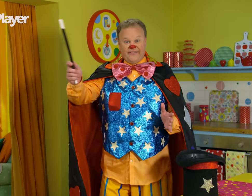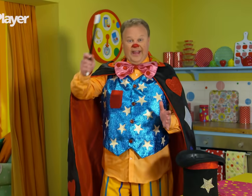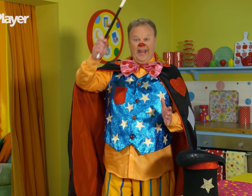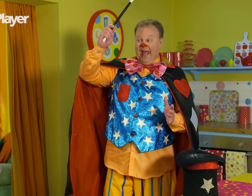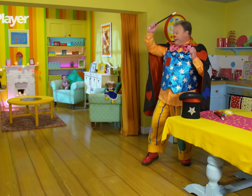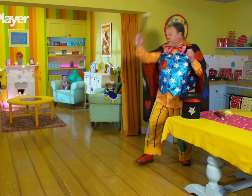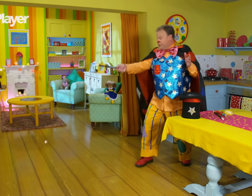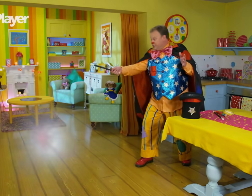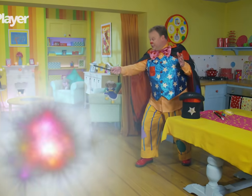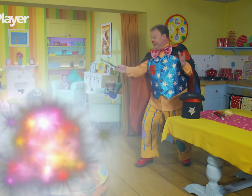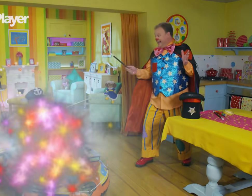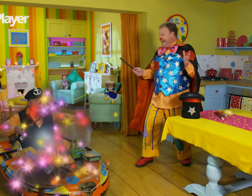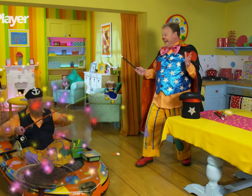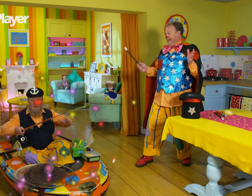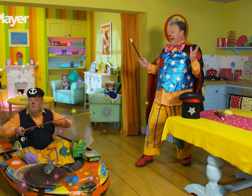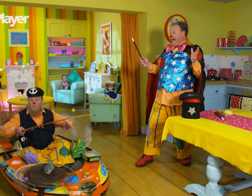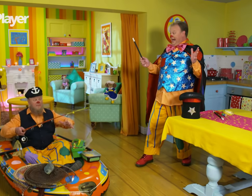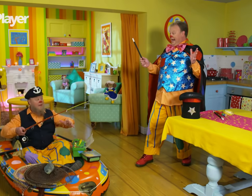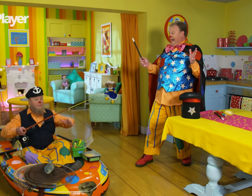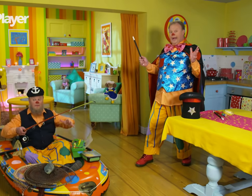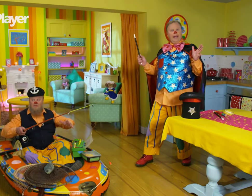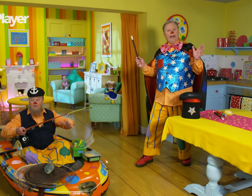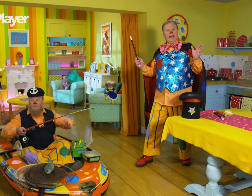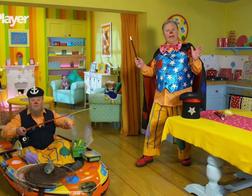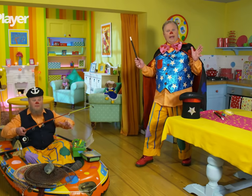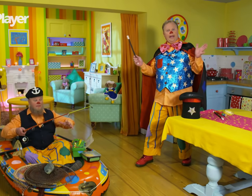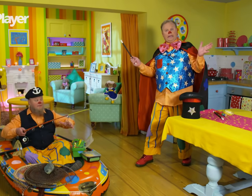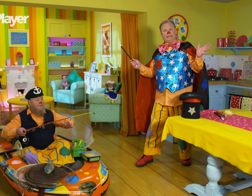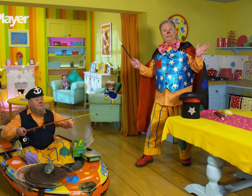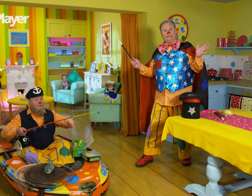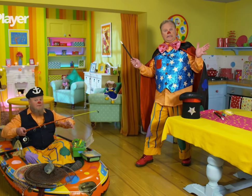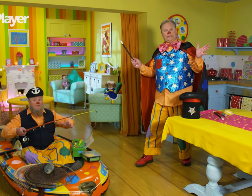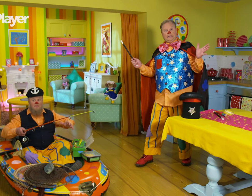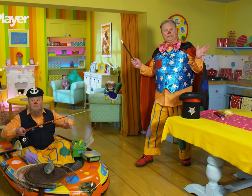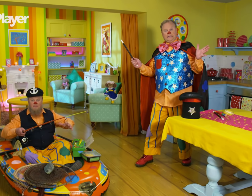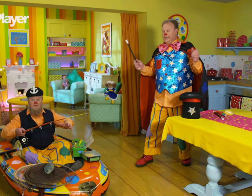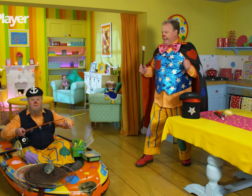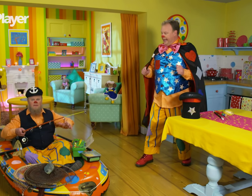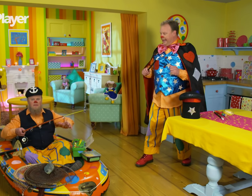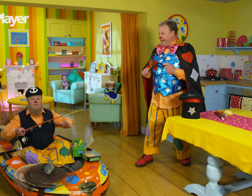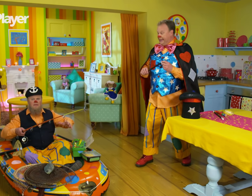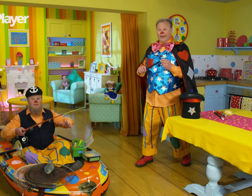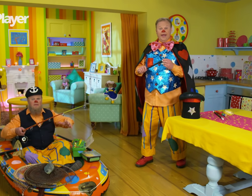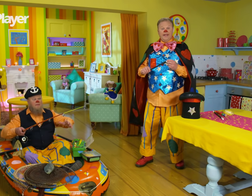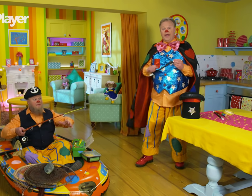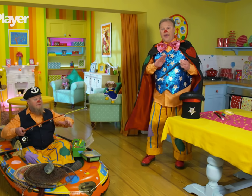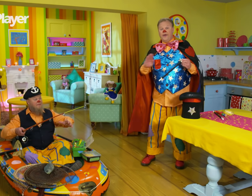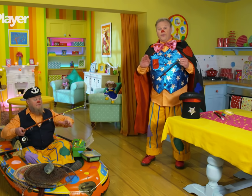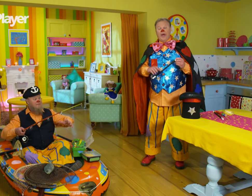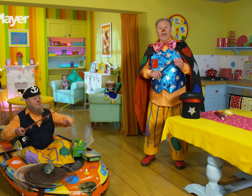One, two, three. Oh, what's happened? That's not Aunt Polly Tumbleini. No,